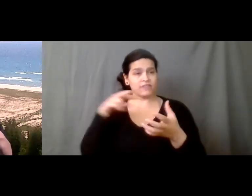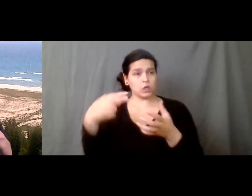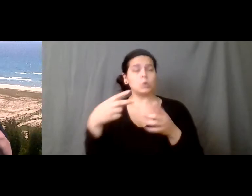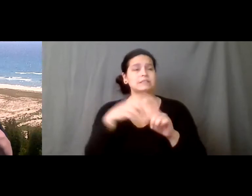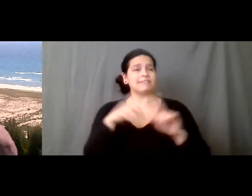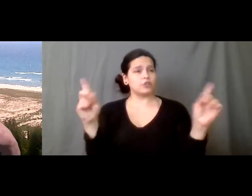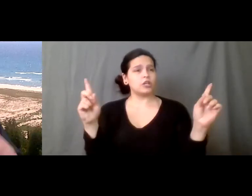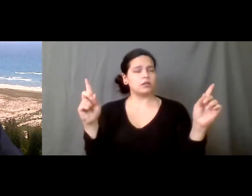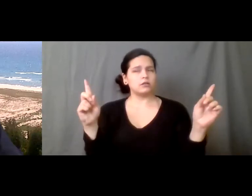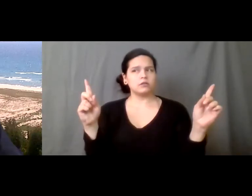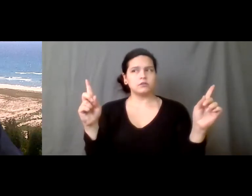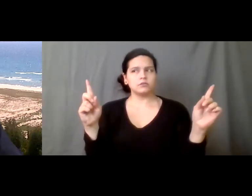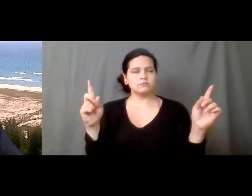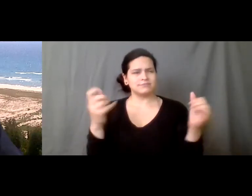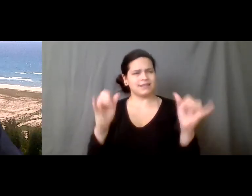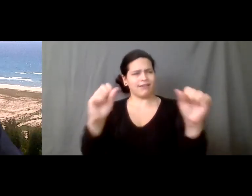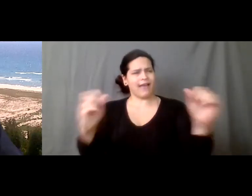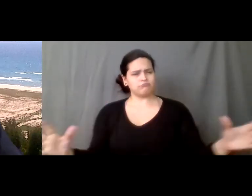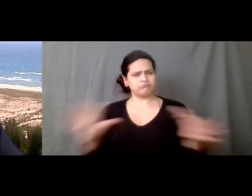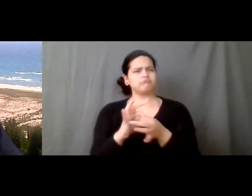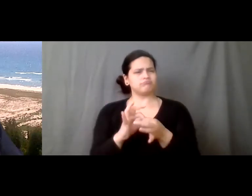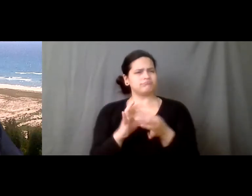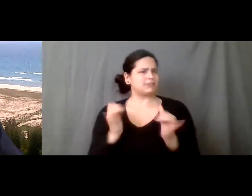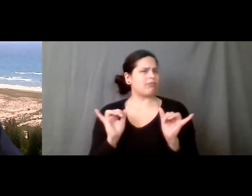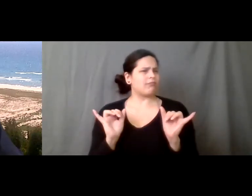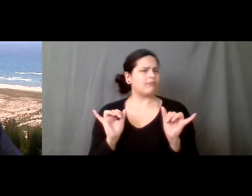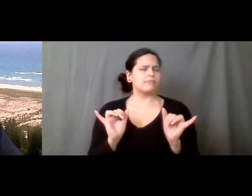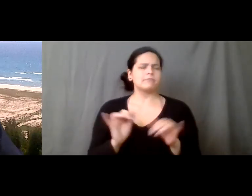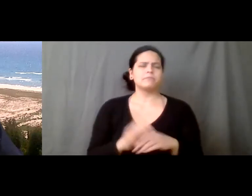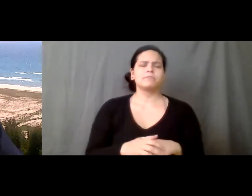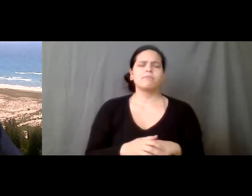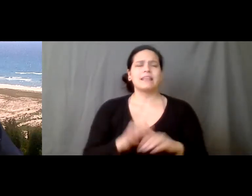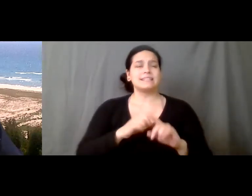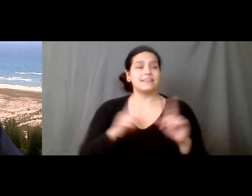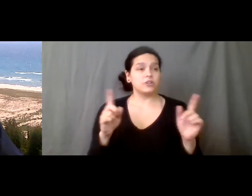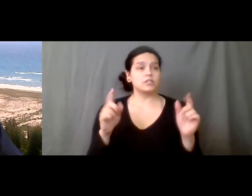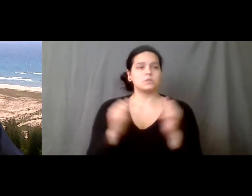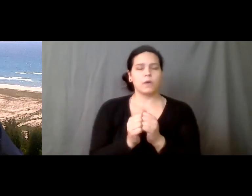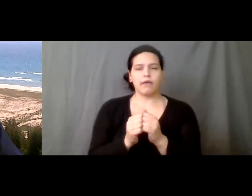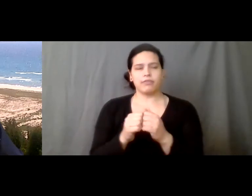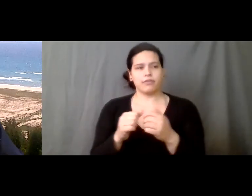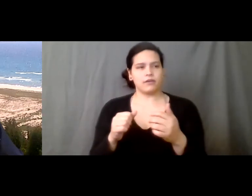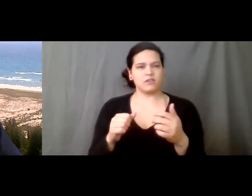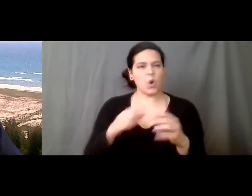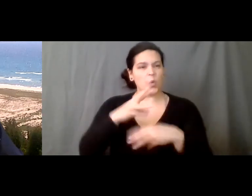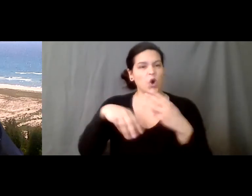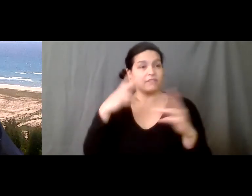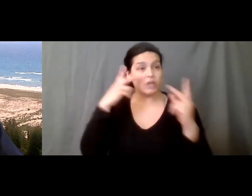connect. And those difference in worldviews, I think of Vine Deloria's The Metaphysics of Modern Existence